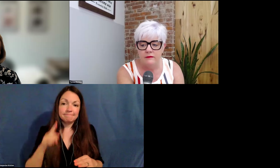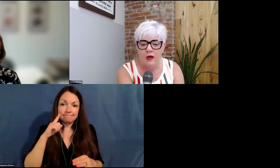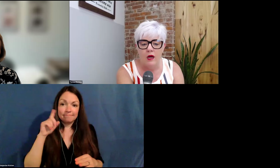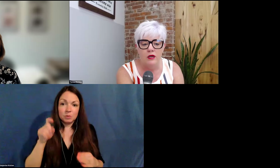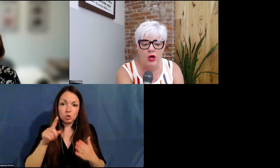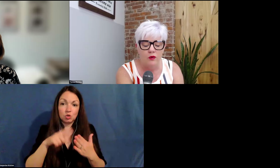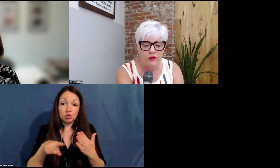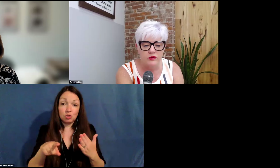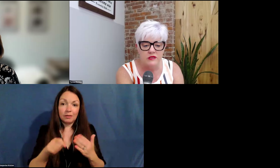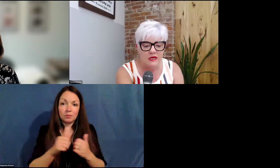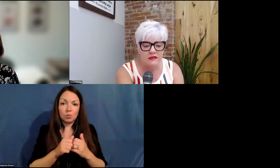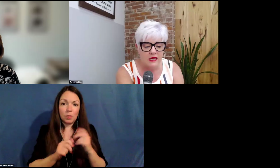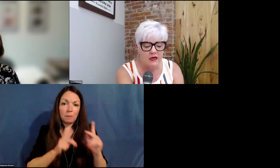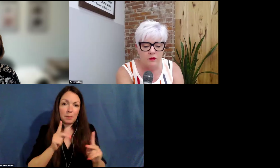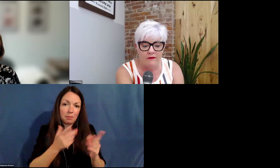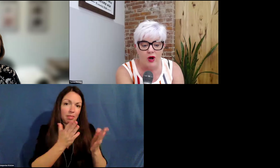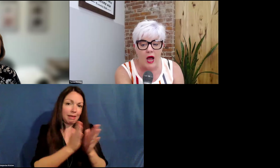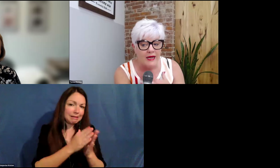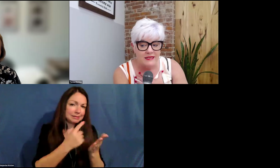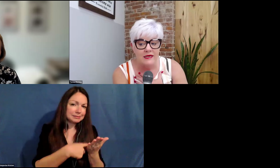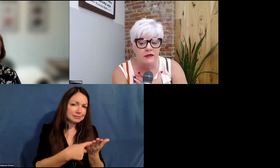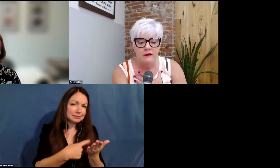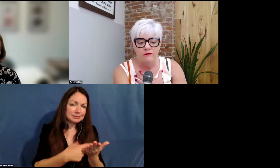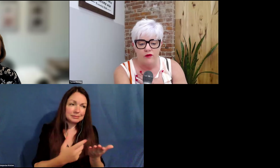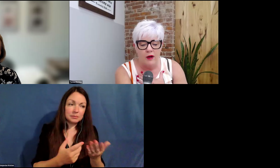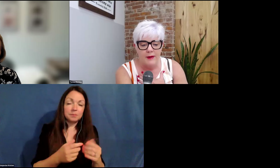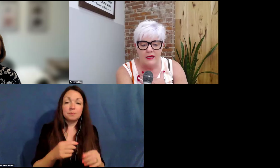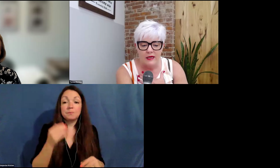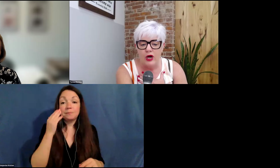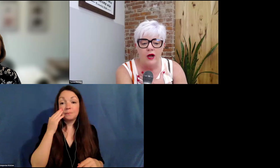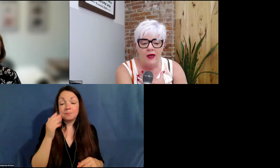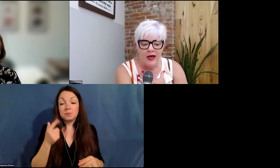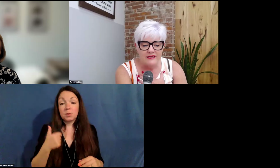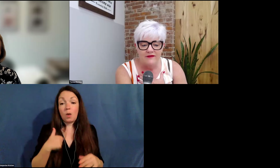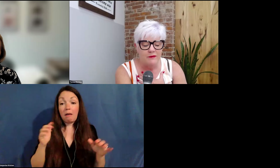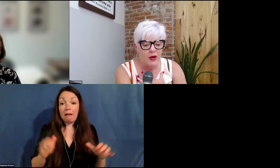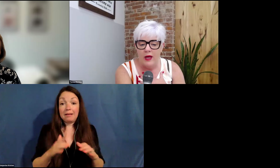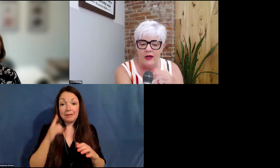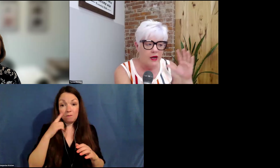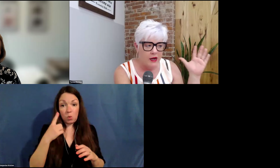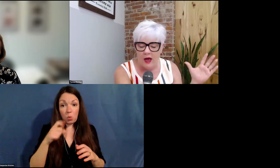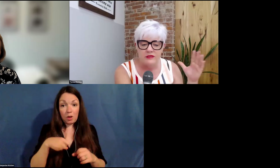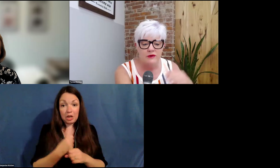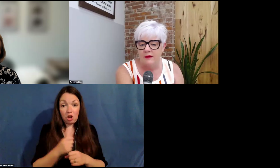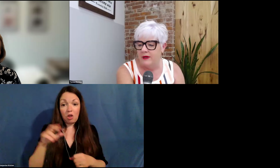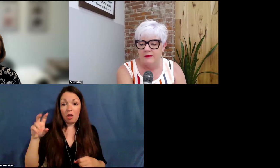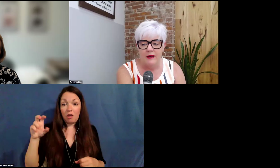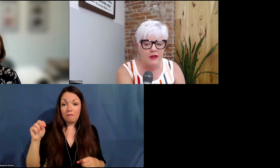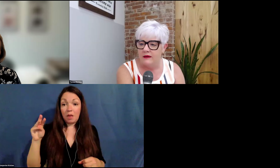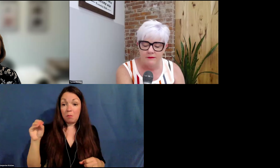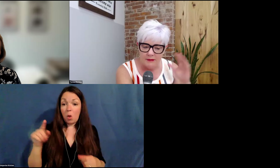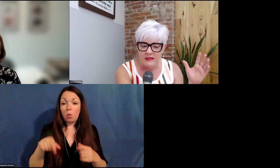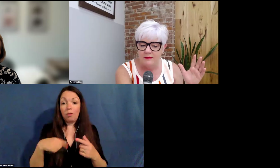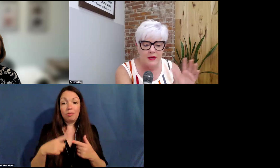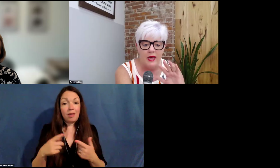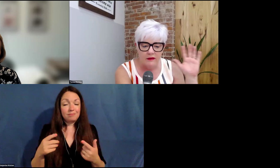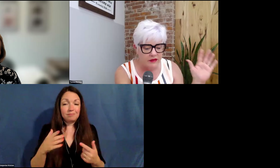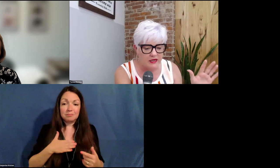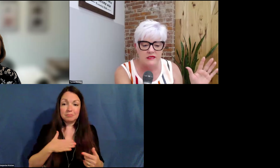that know those things and whatever. I did for about a year. I did Venmo and I was recommended by